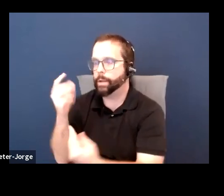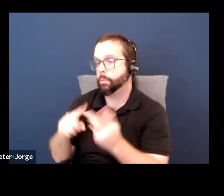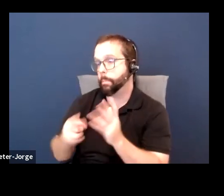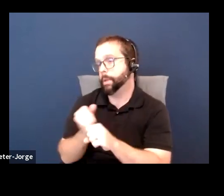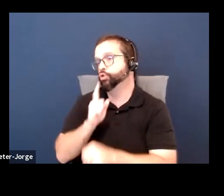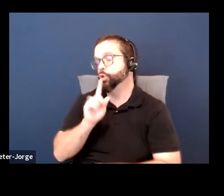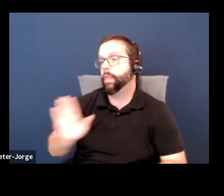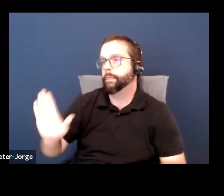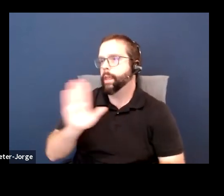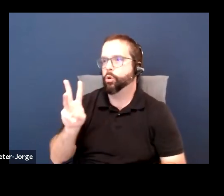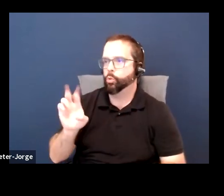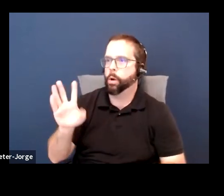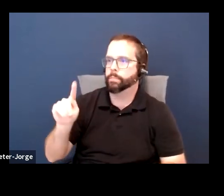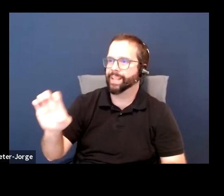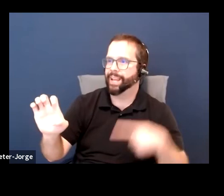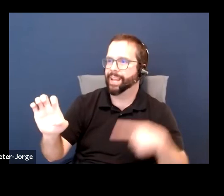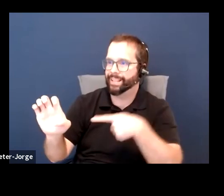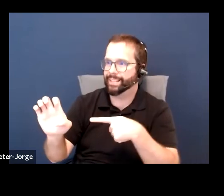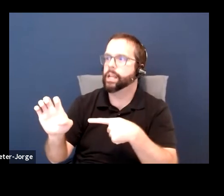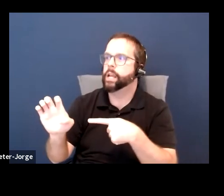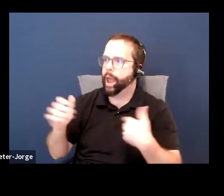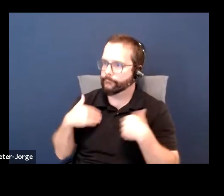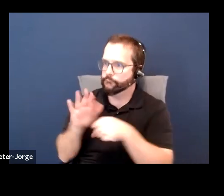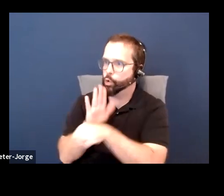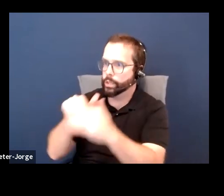develop transition plans. So if